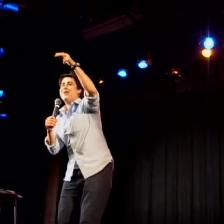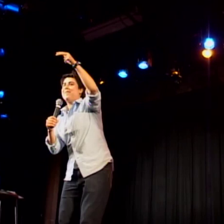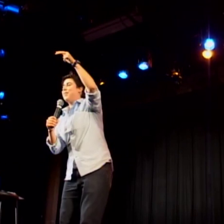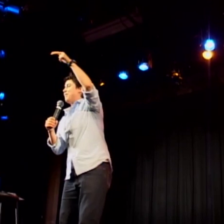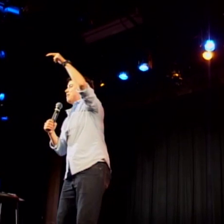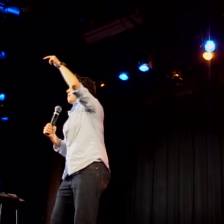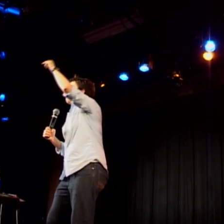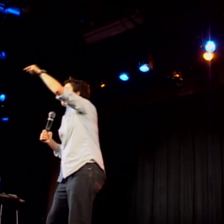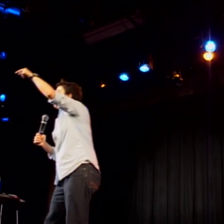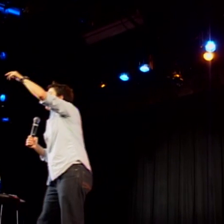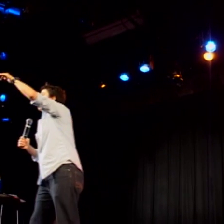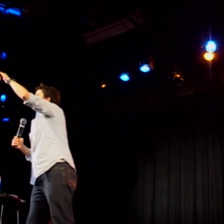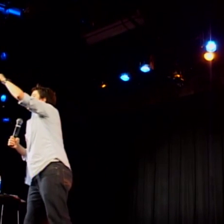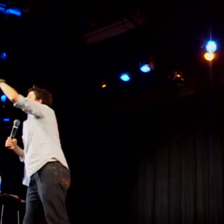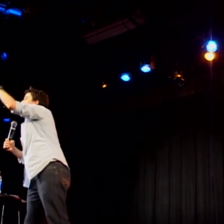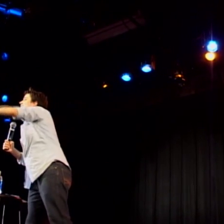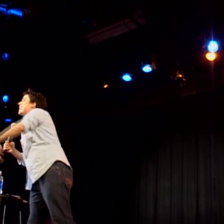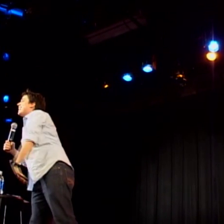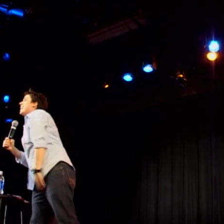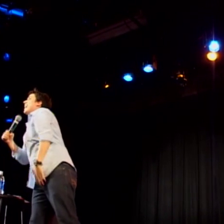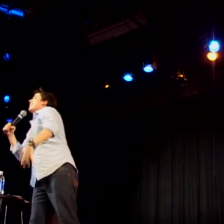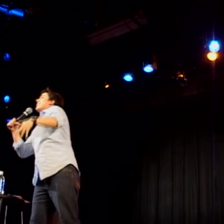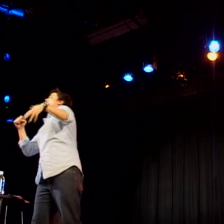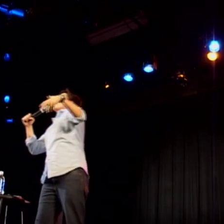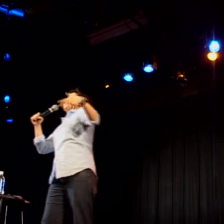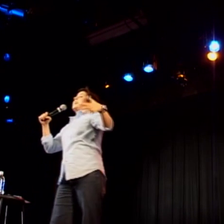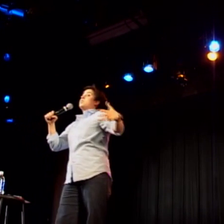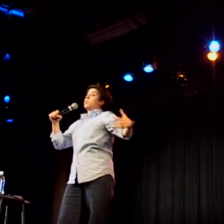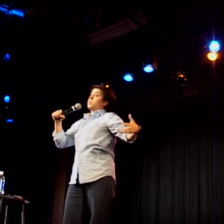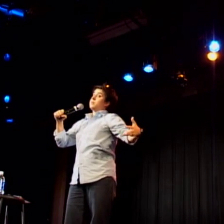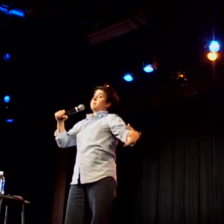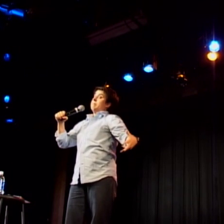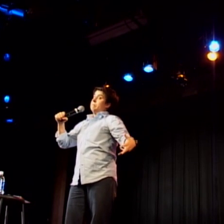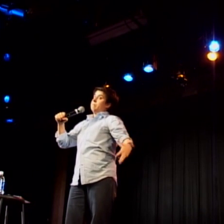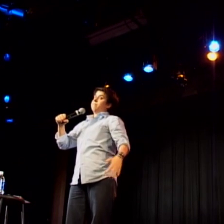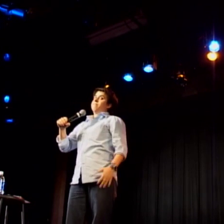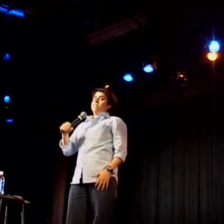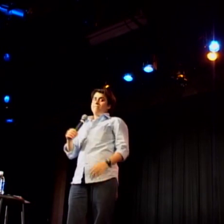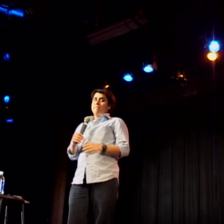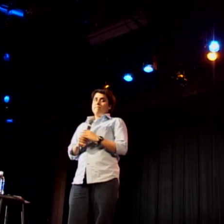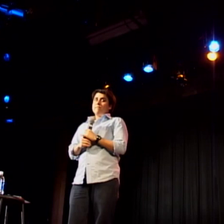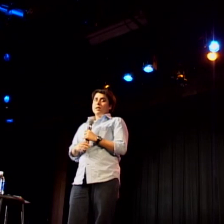I just pulled one over on my mother. I am so excited. And then my dad told her.